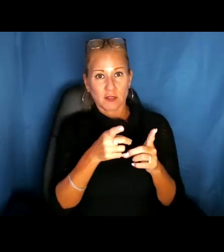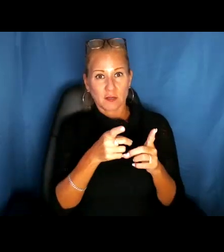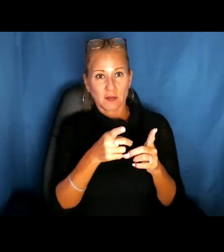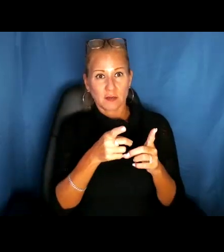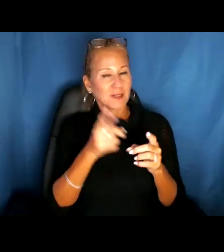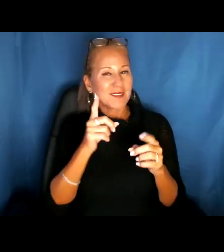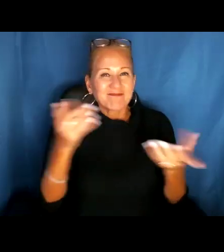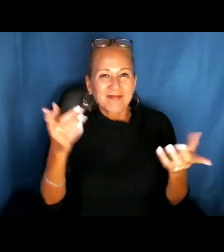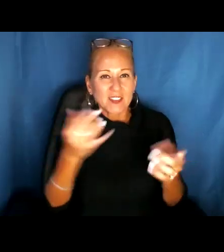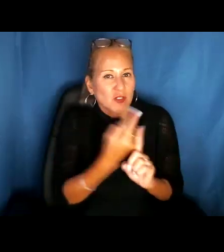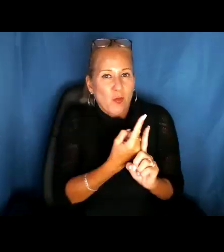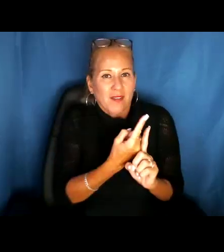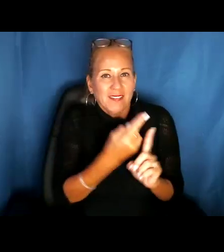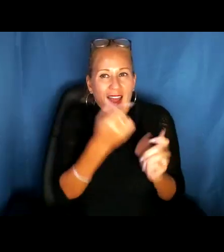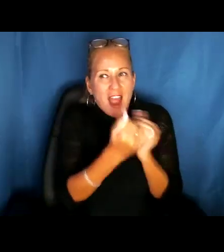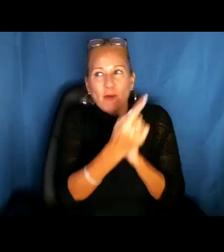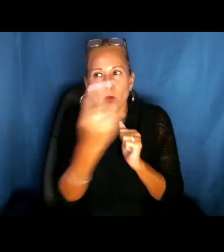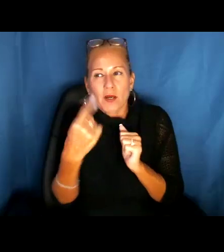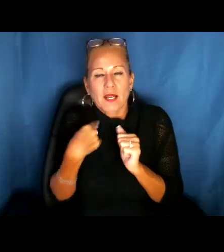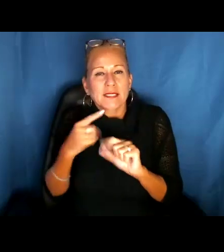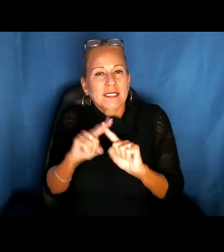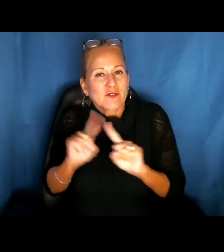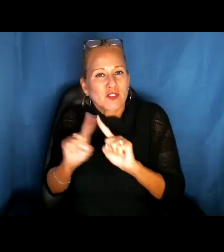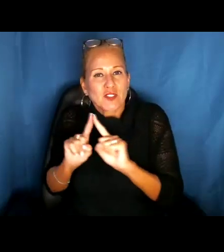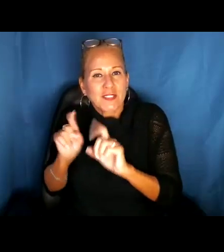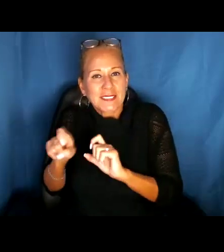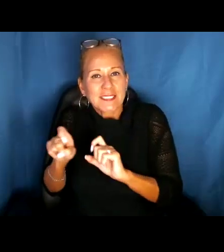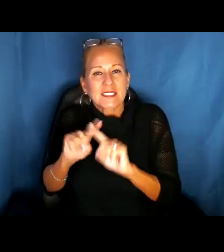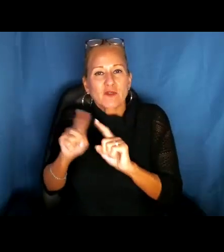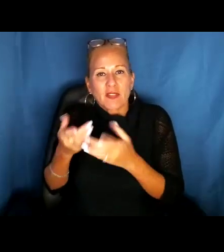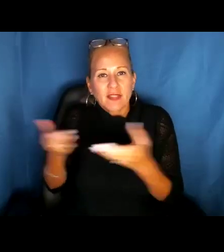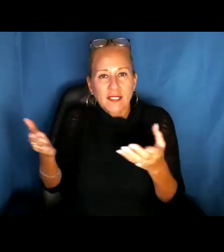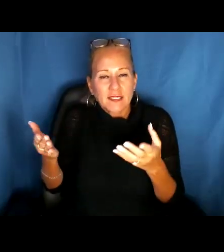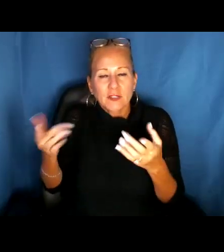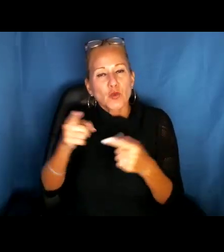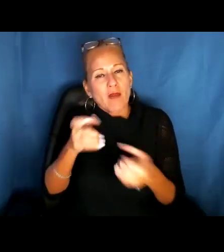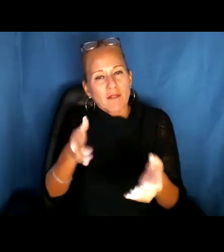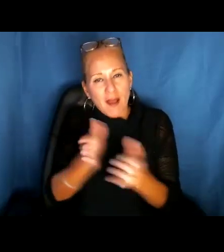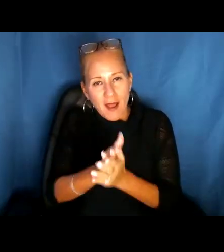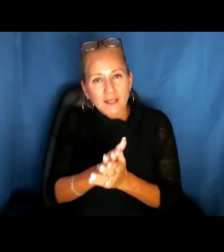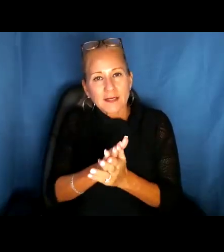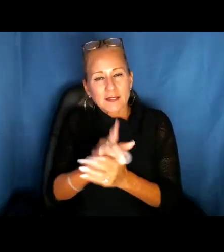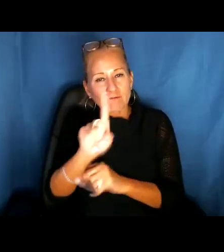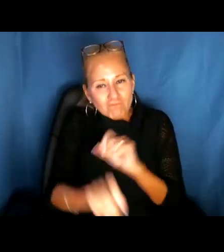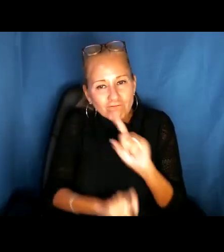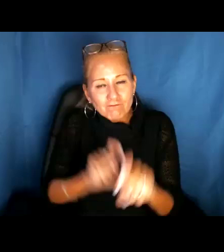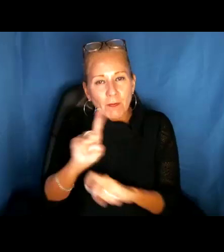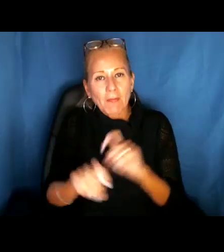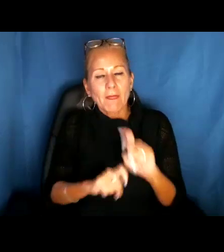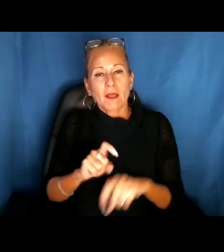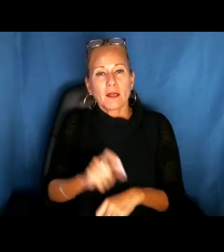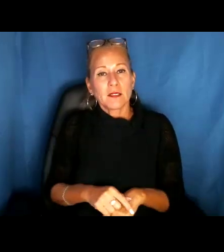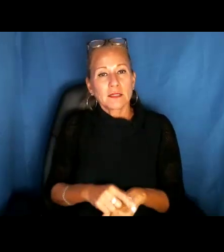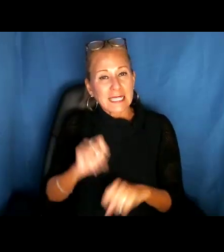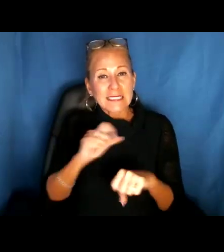Everyone is different. Everyone wants different things. So you have to ask those open-ended,